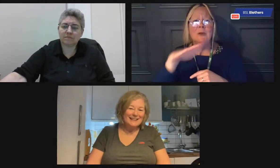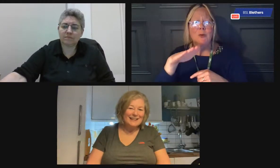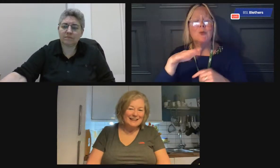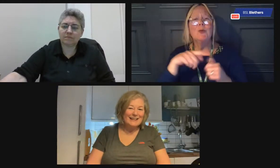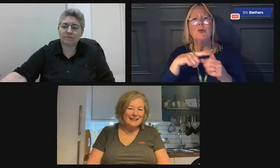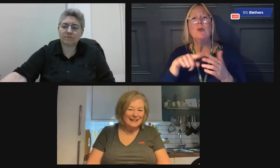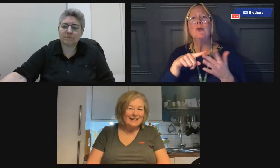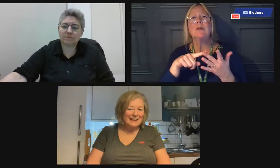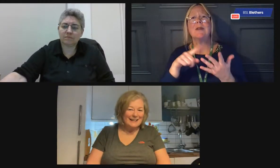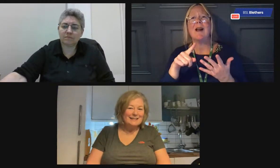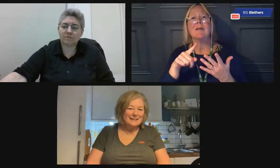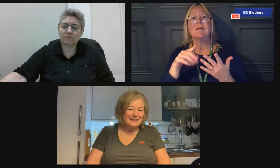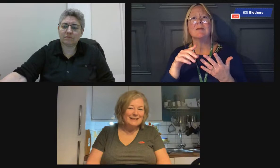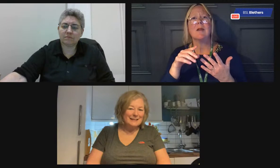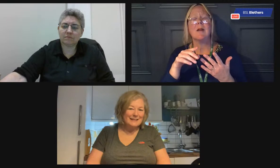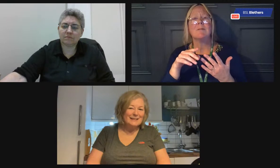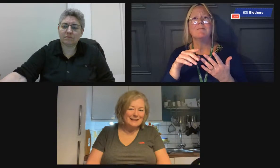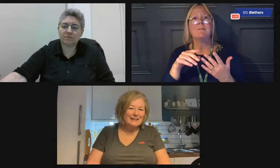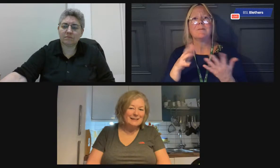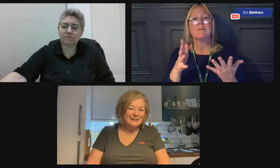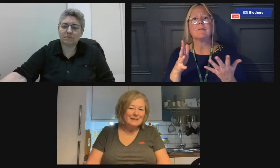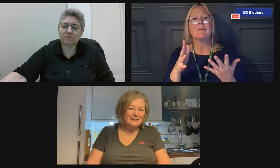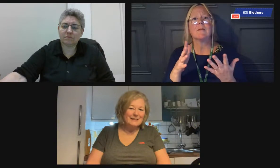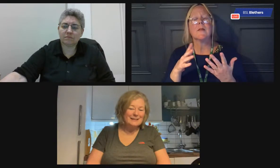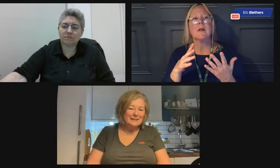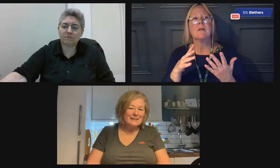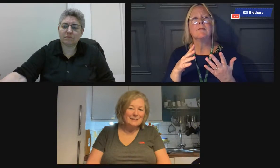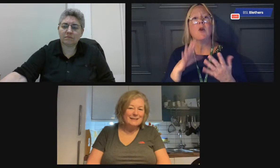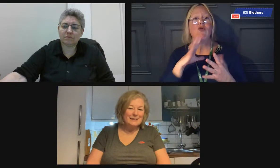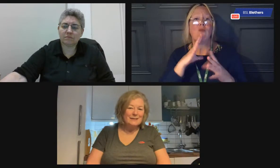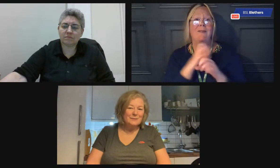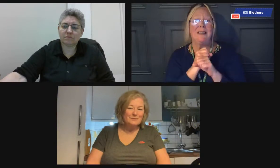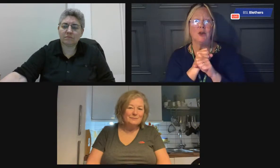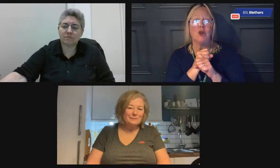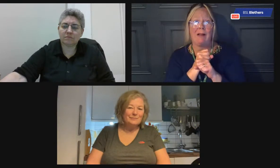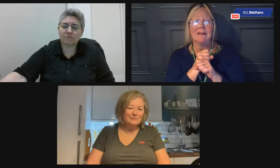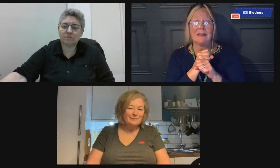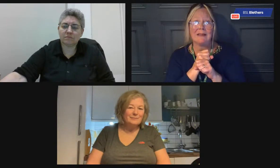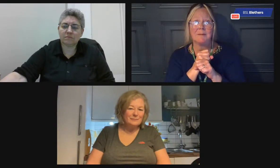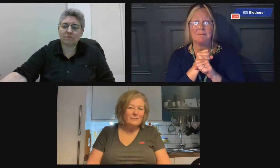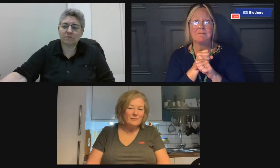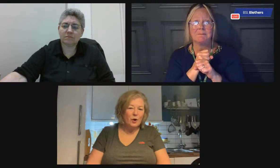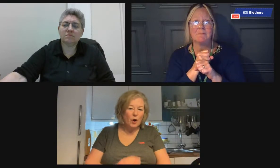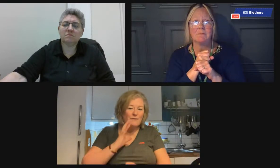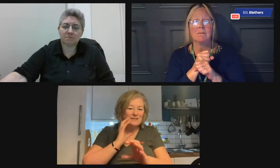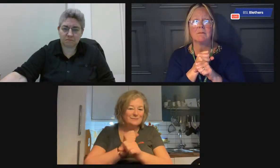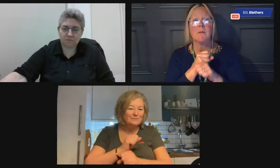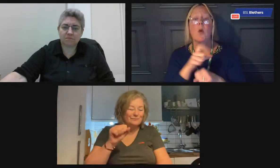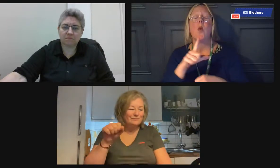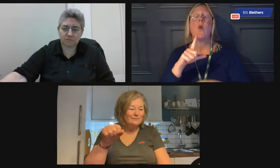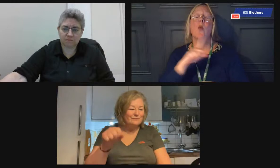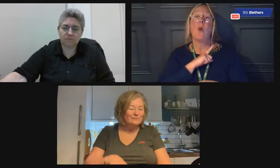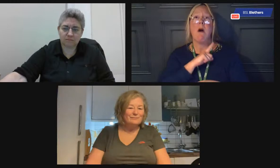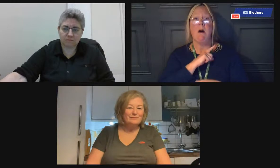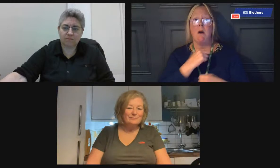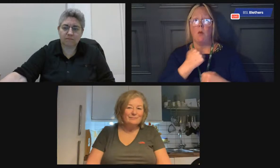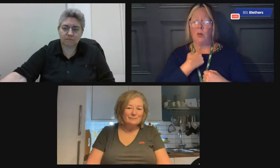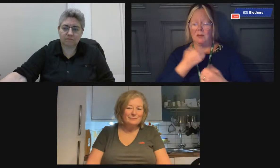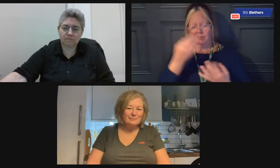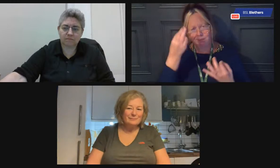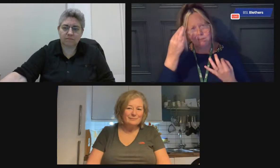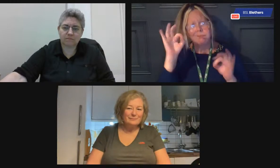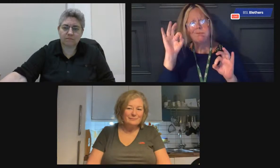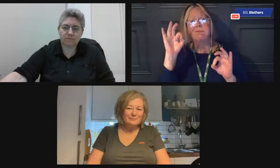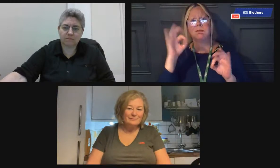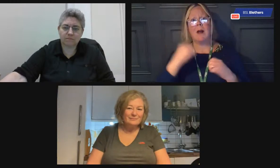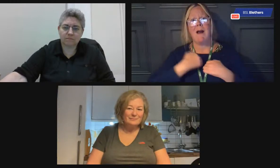attitude. a positive attitude, yeah, and is able to maintain